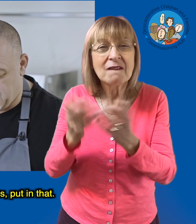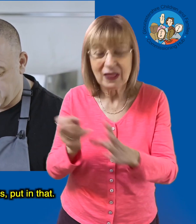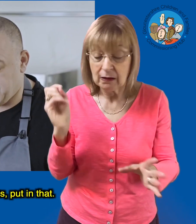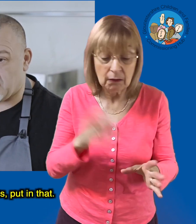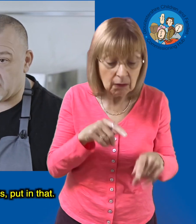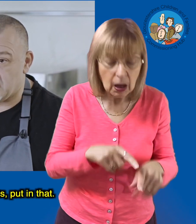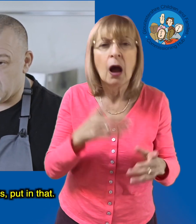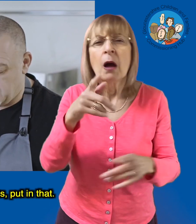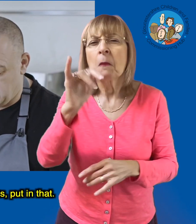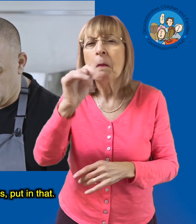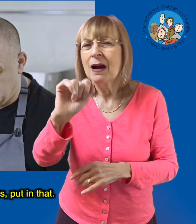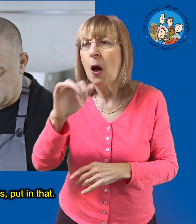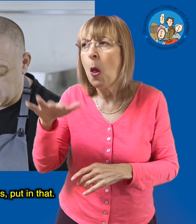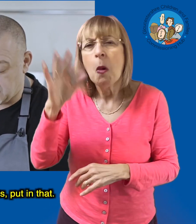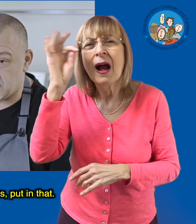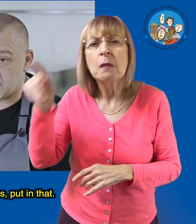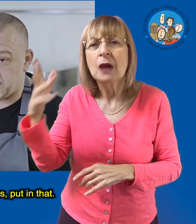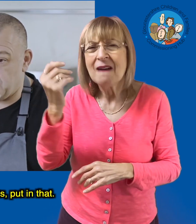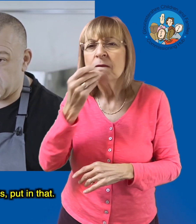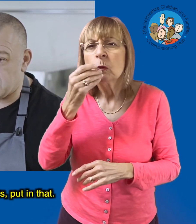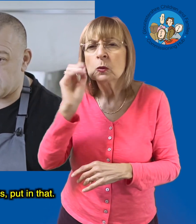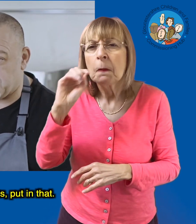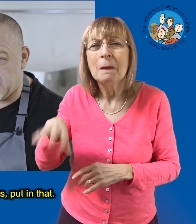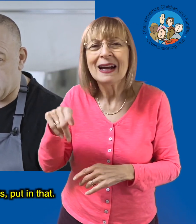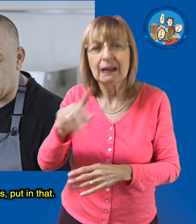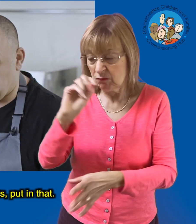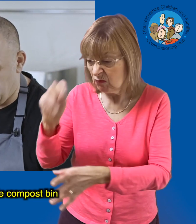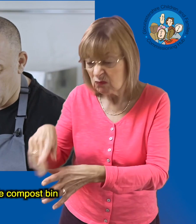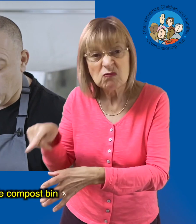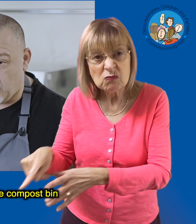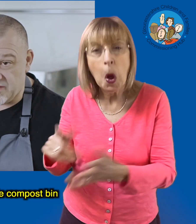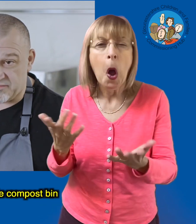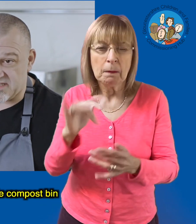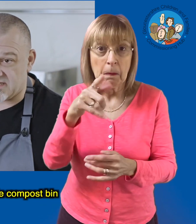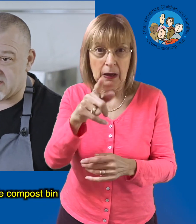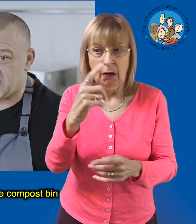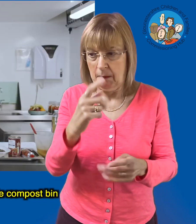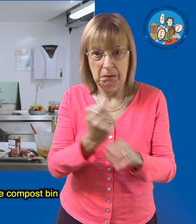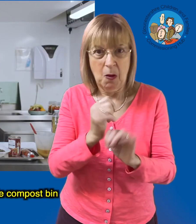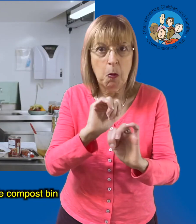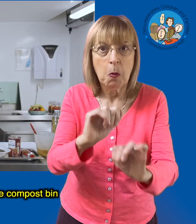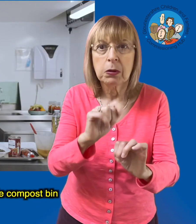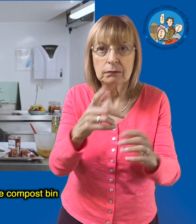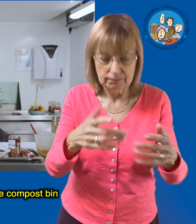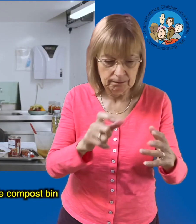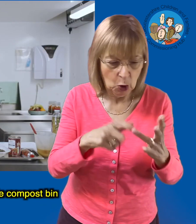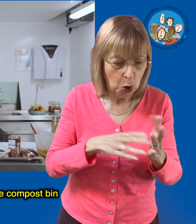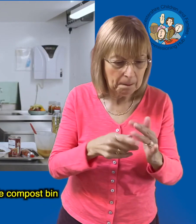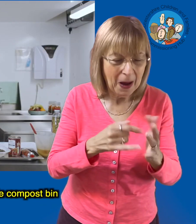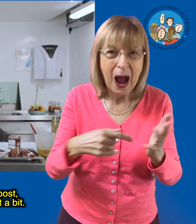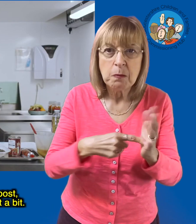in. If you've got one of the local council's food bins, put it in there, that's great. or even better, if you actually invested into a